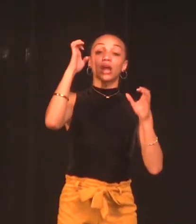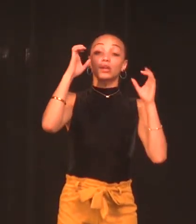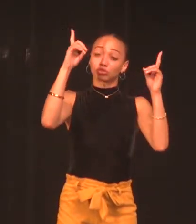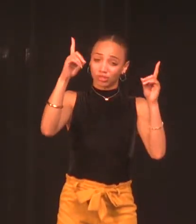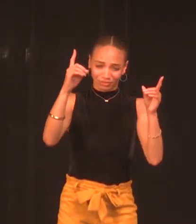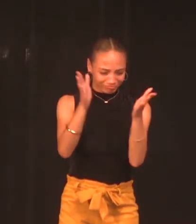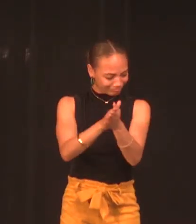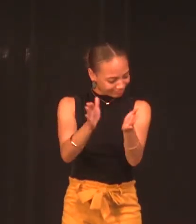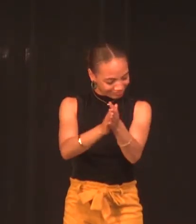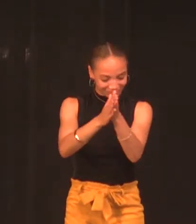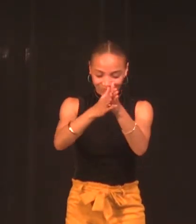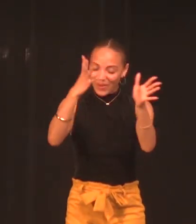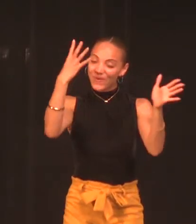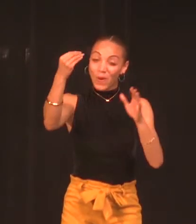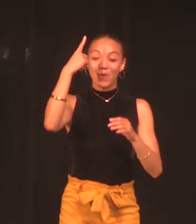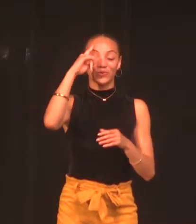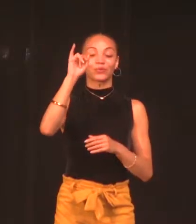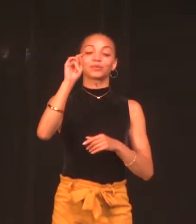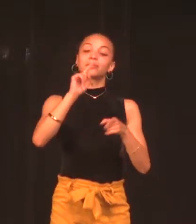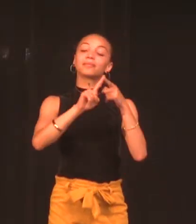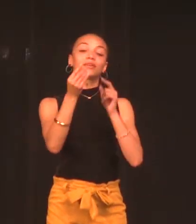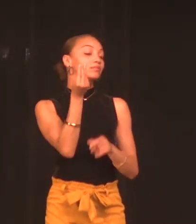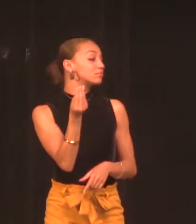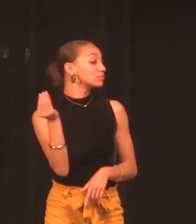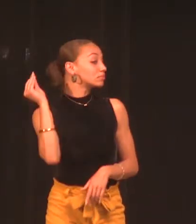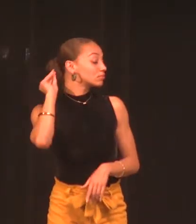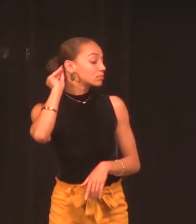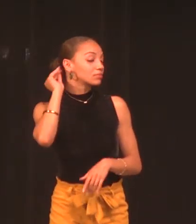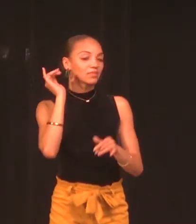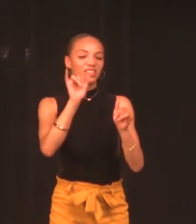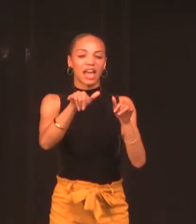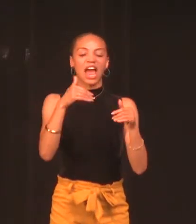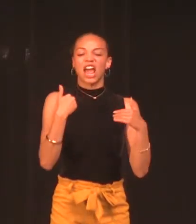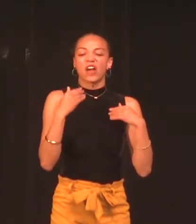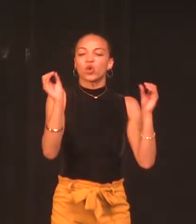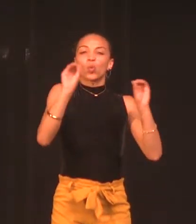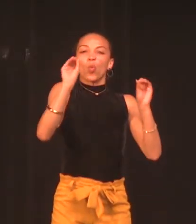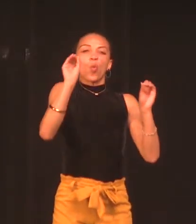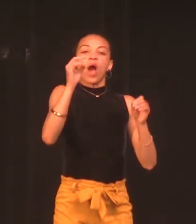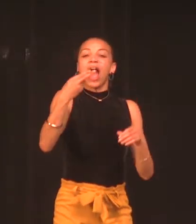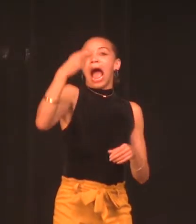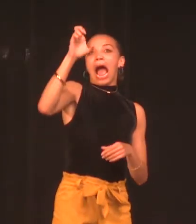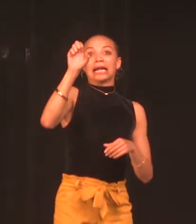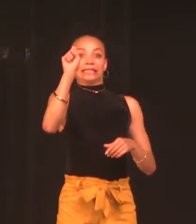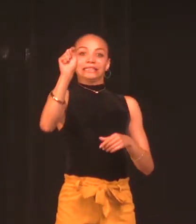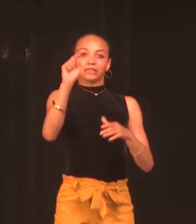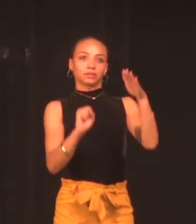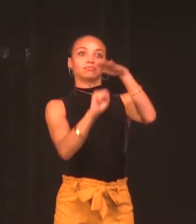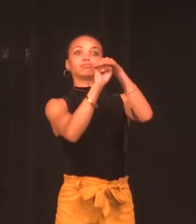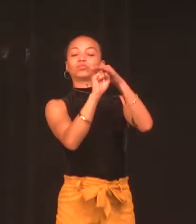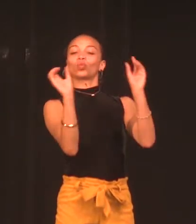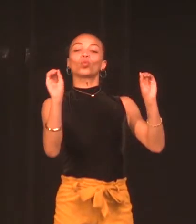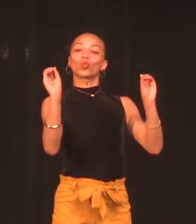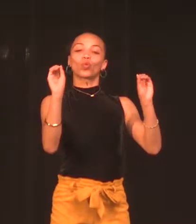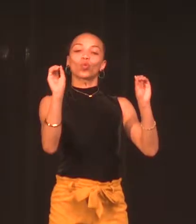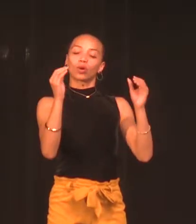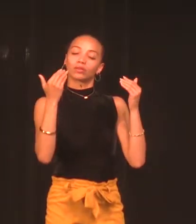When you pursue higher education, absolutely go do that, but also keep in mind that there is no